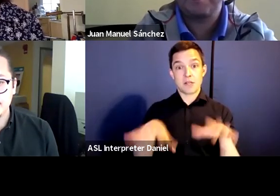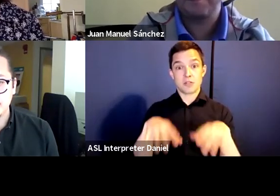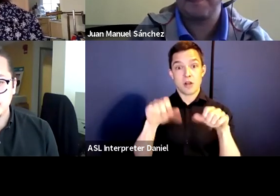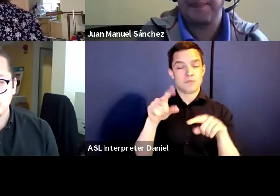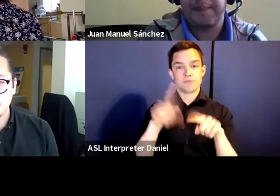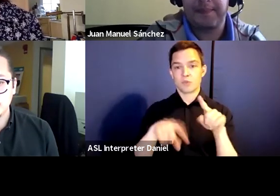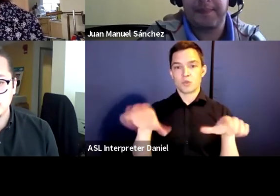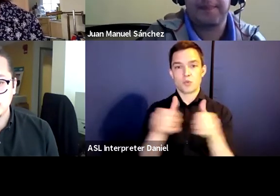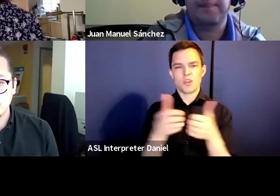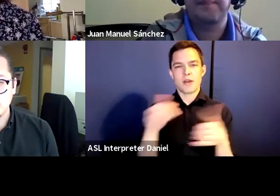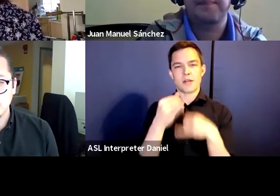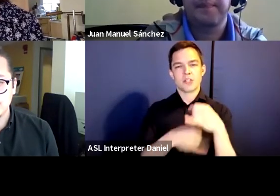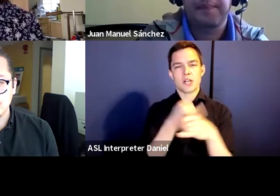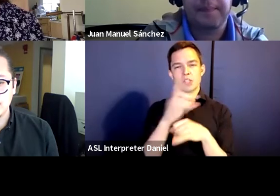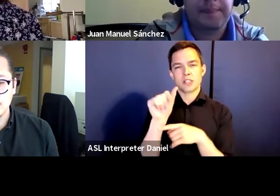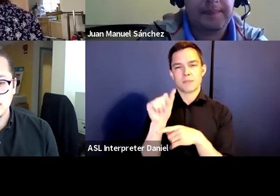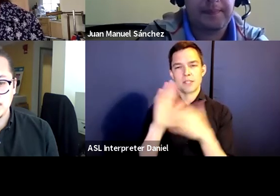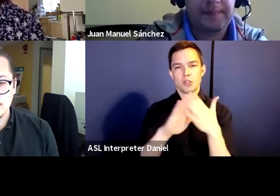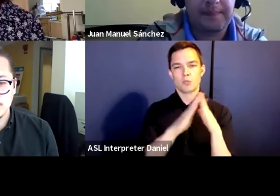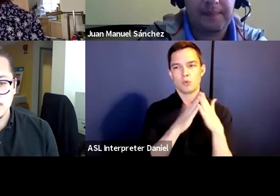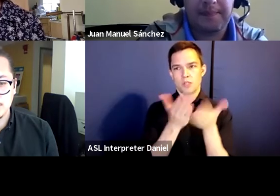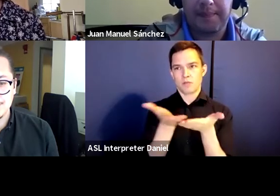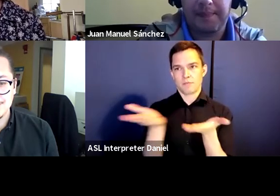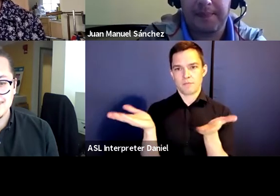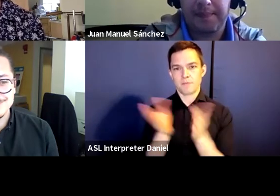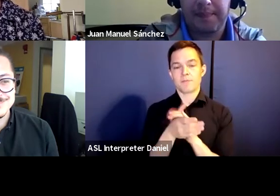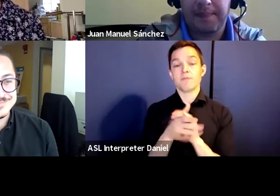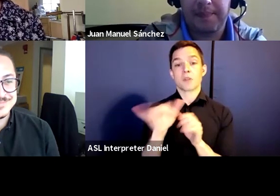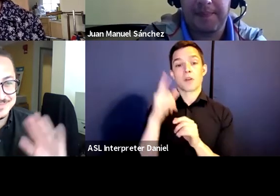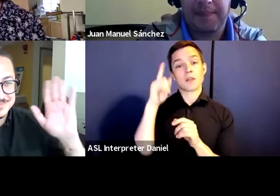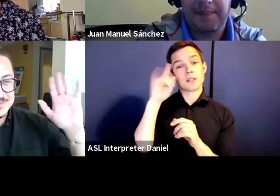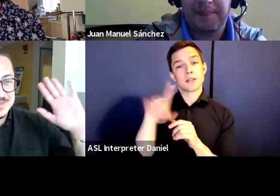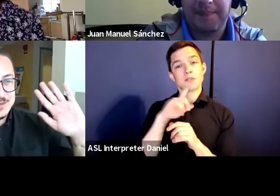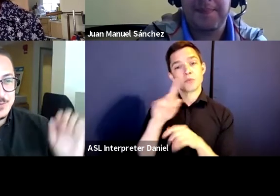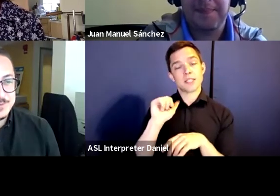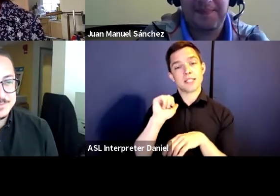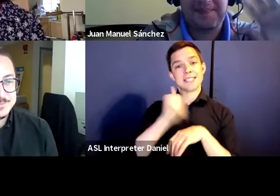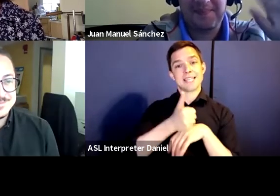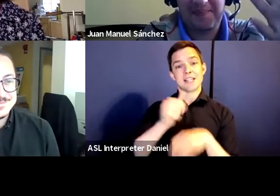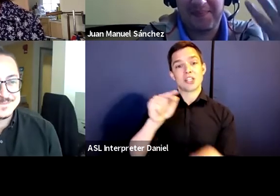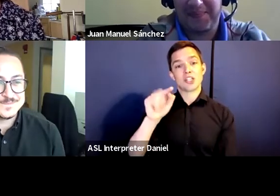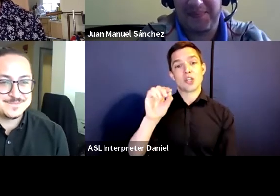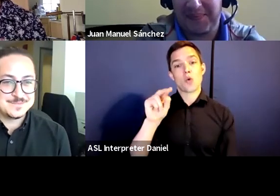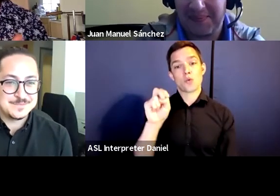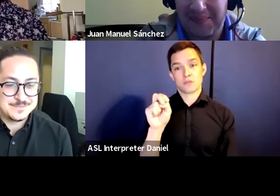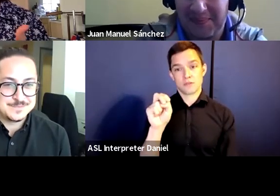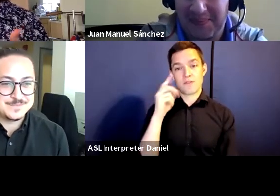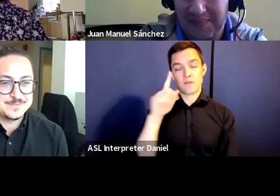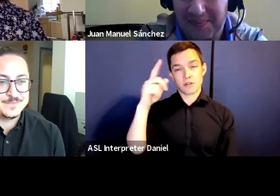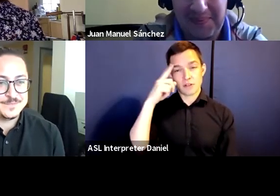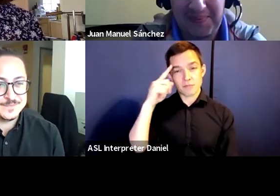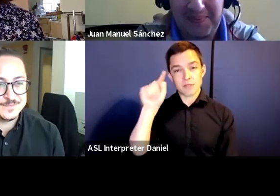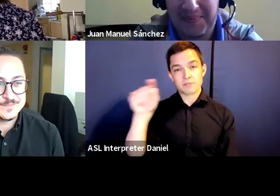done without the international disability community. And I think that has really set the tone for governments trying